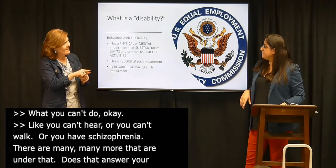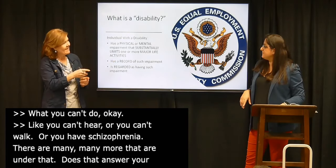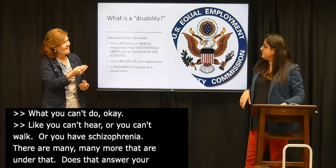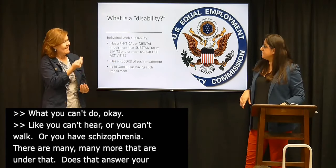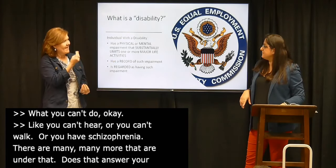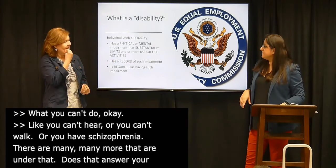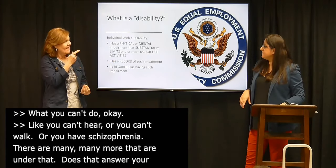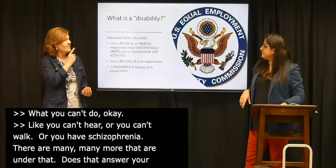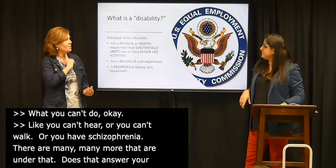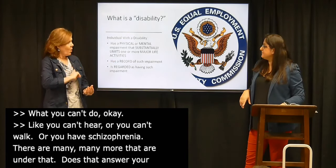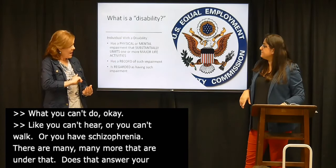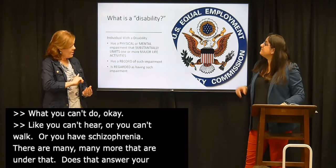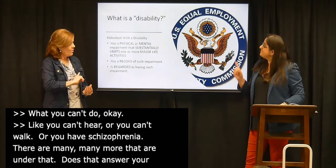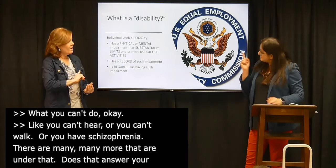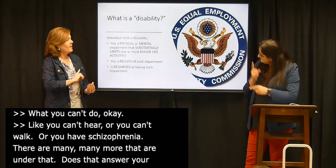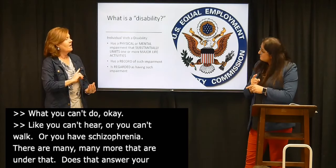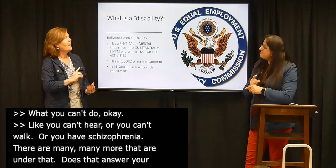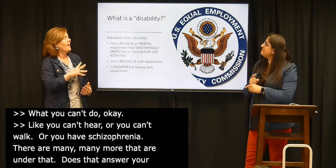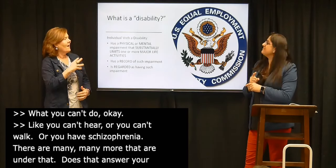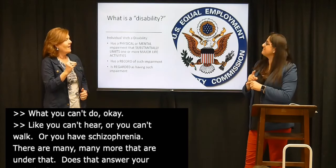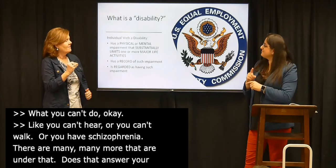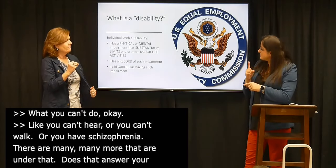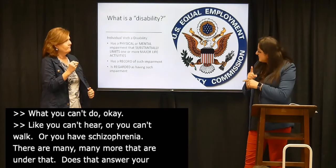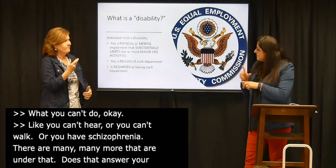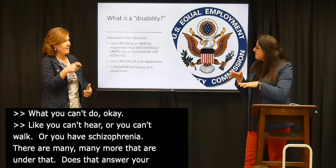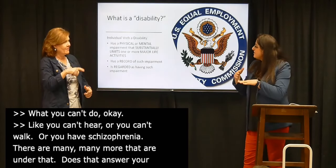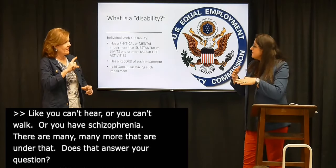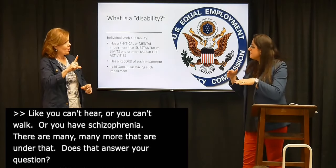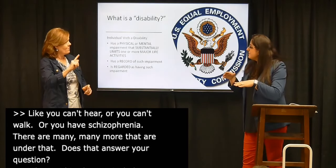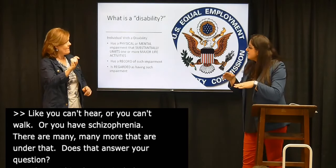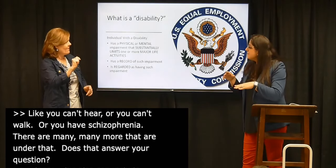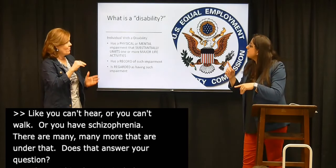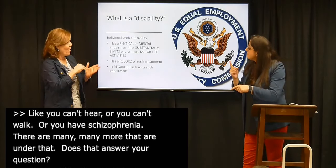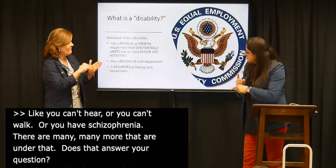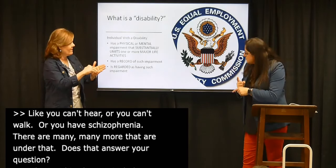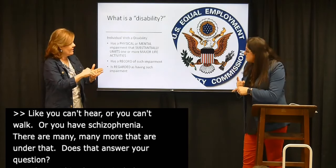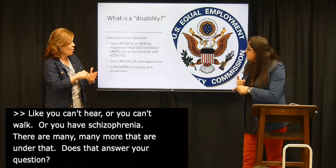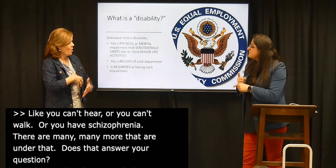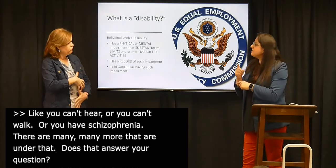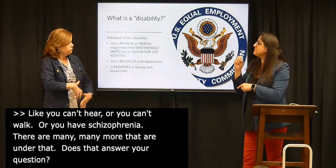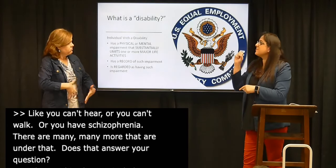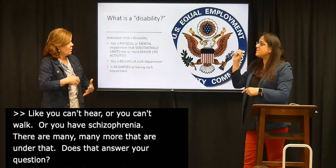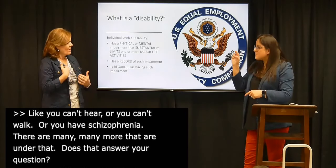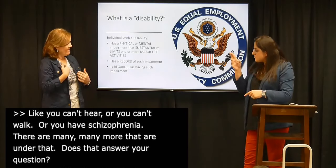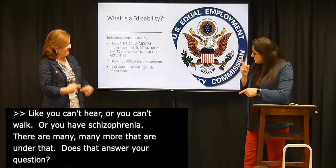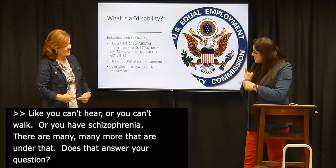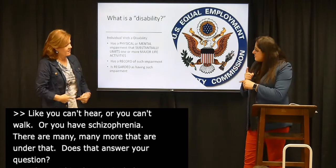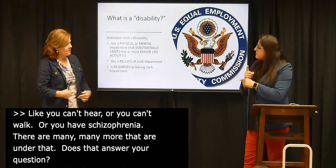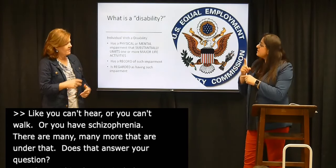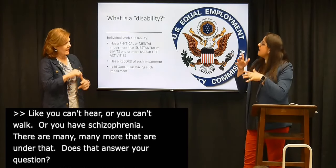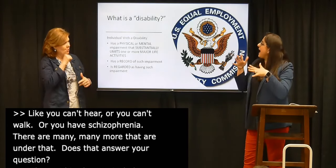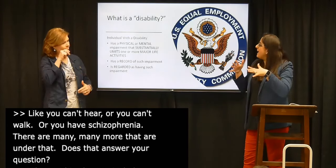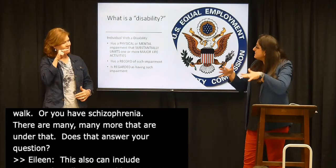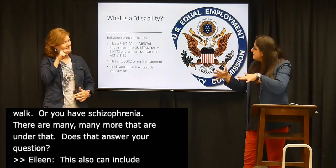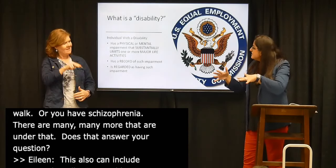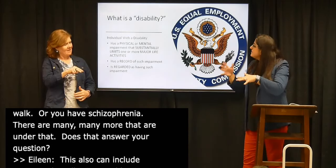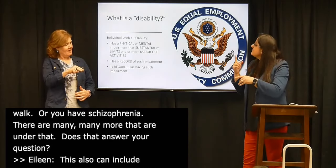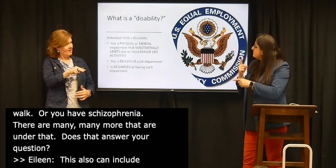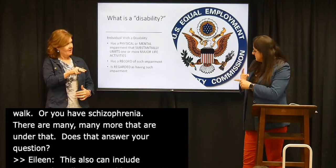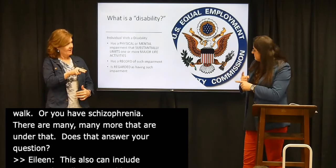This also can include eating and swallowing, and having to go to the bathroom very often. Physical things